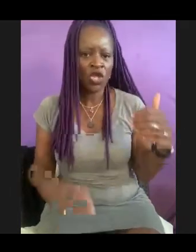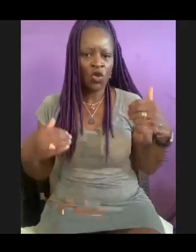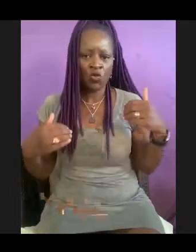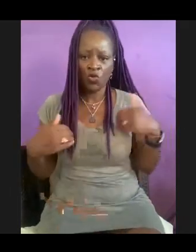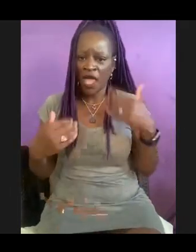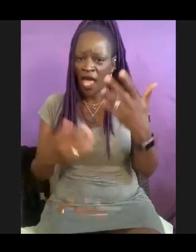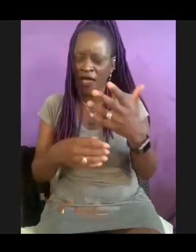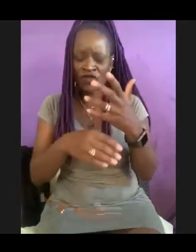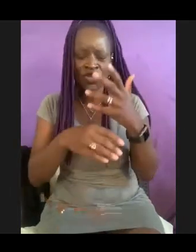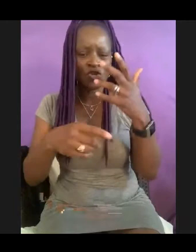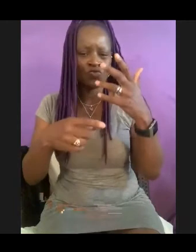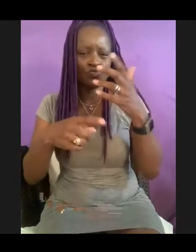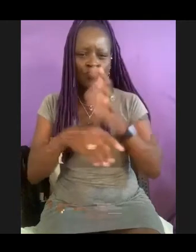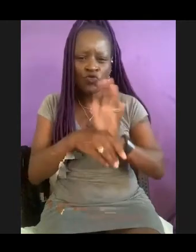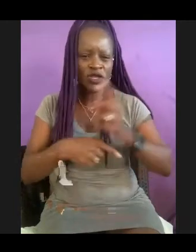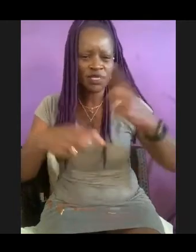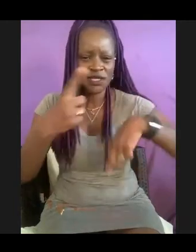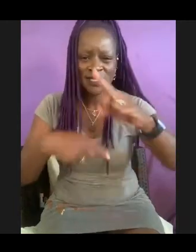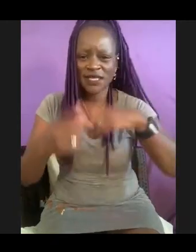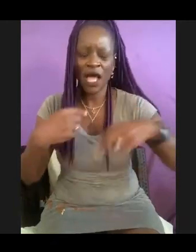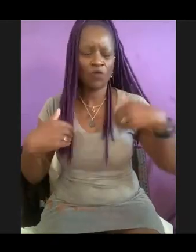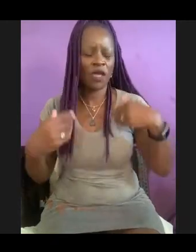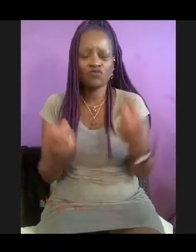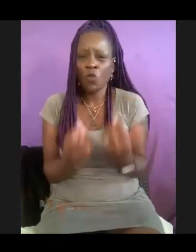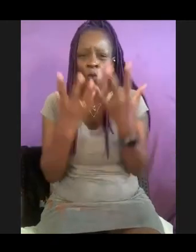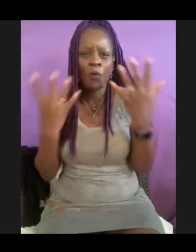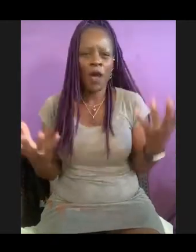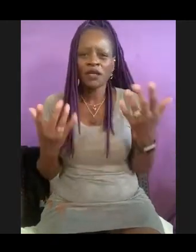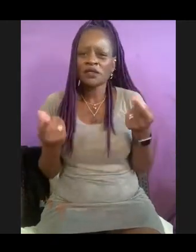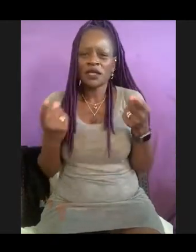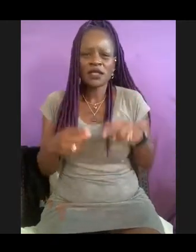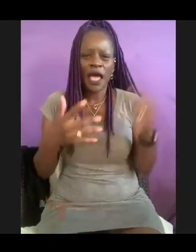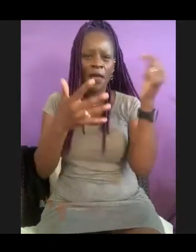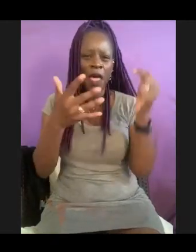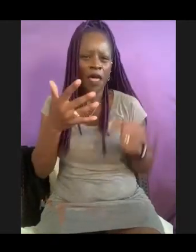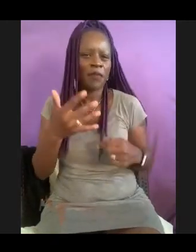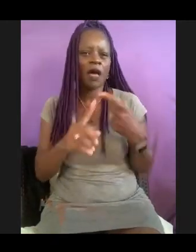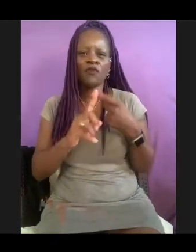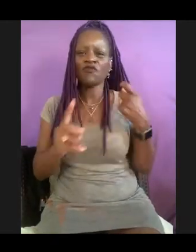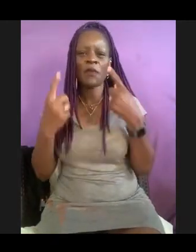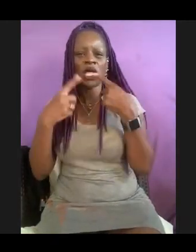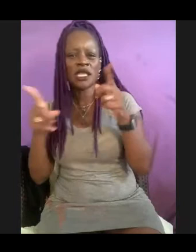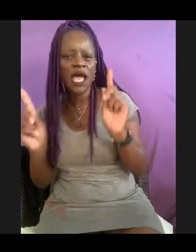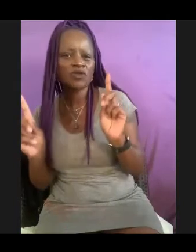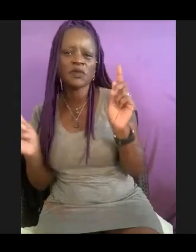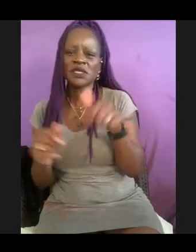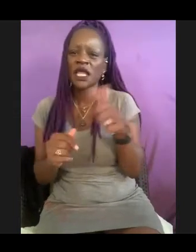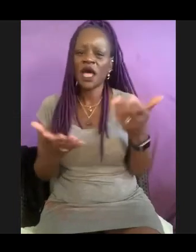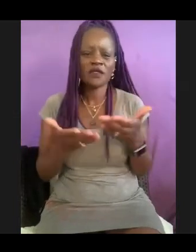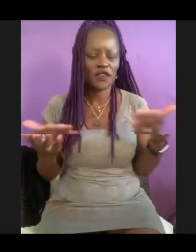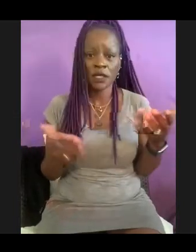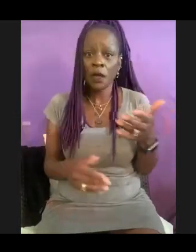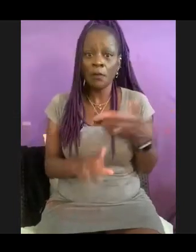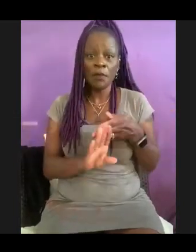and sign language for televised emergency announcements. Disabled people did not